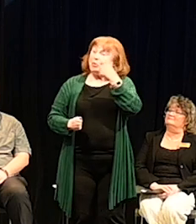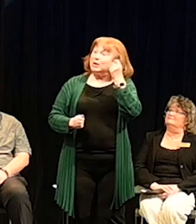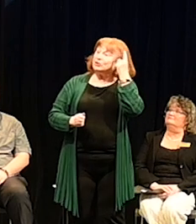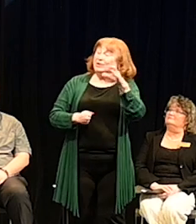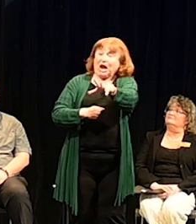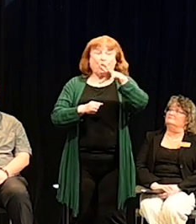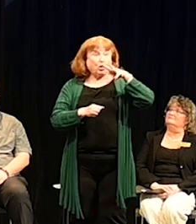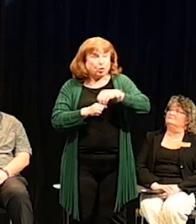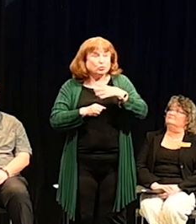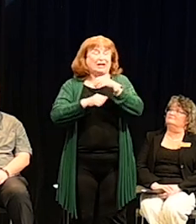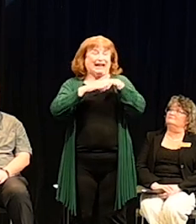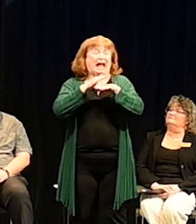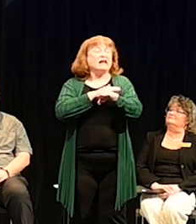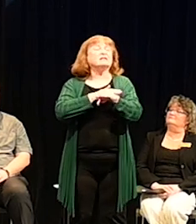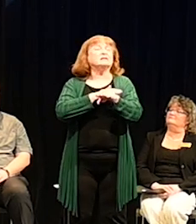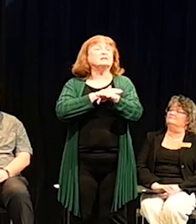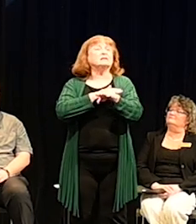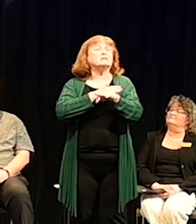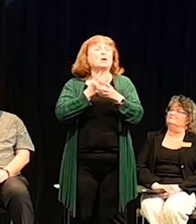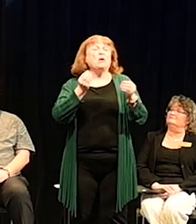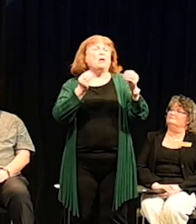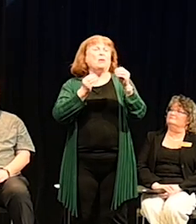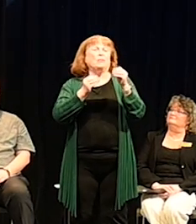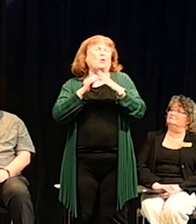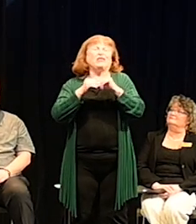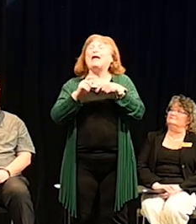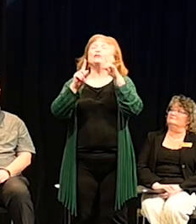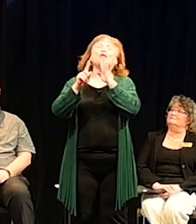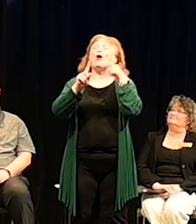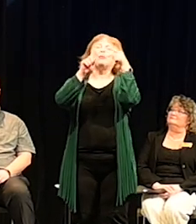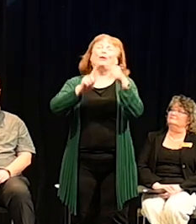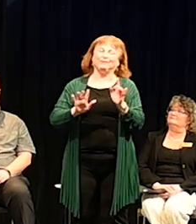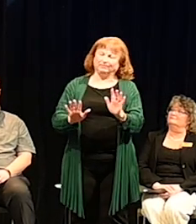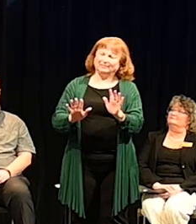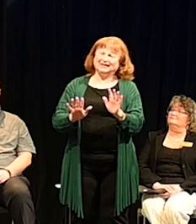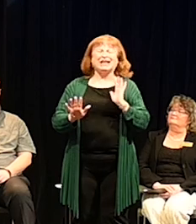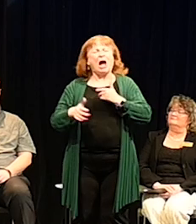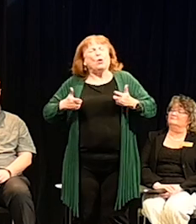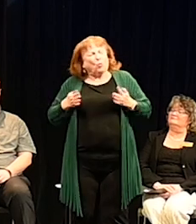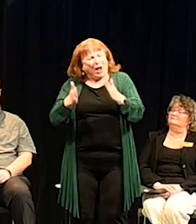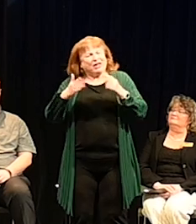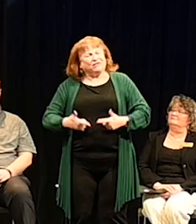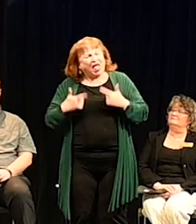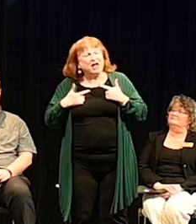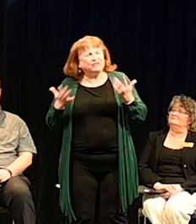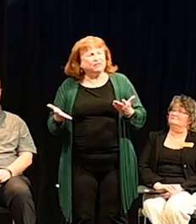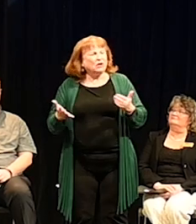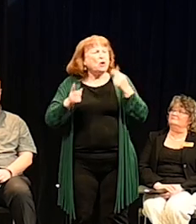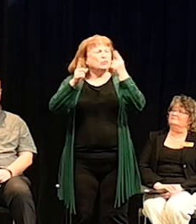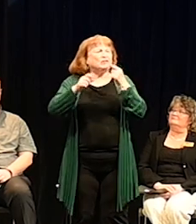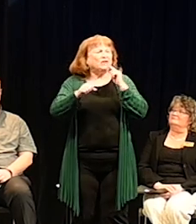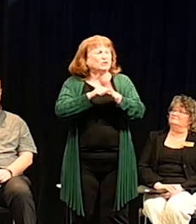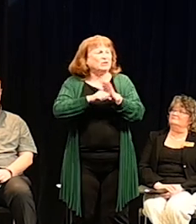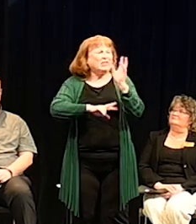that inclusion and access is more than a mere talking point. It's a way of life. We strive to ensure